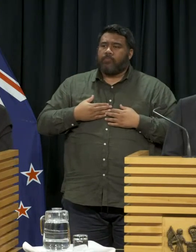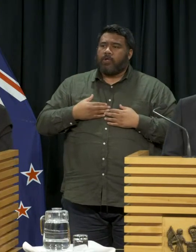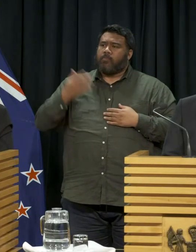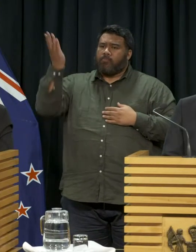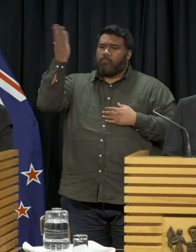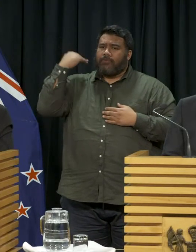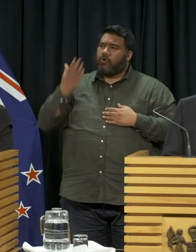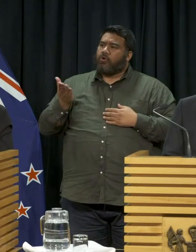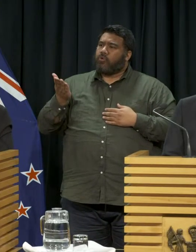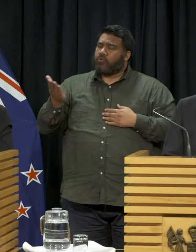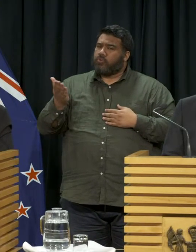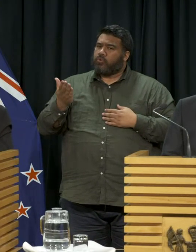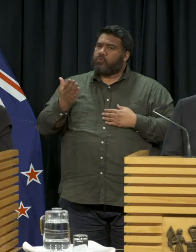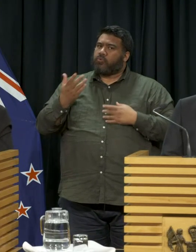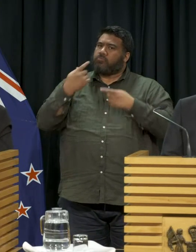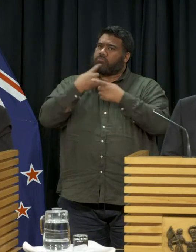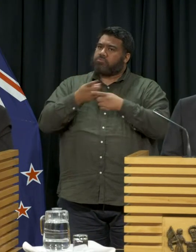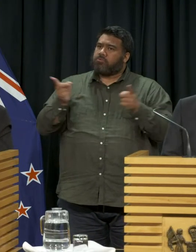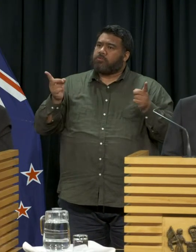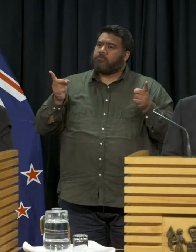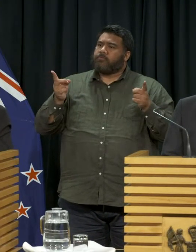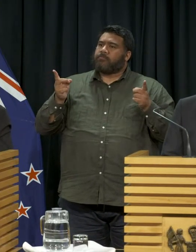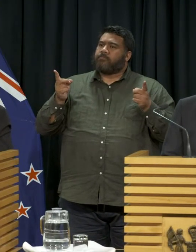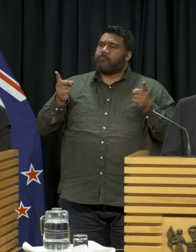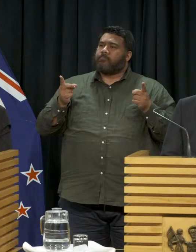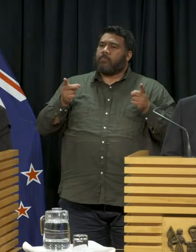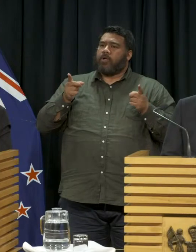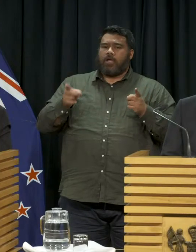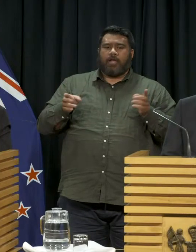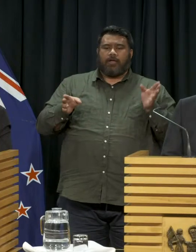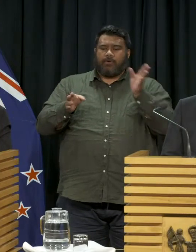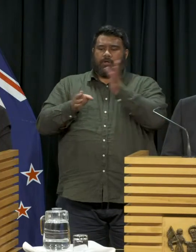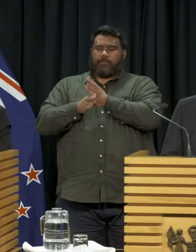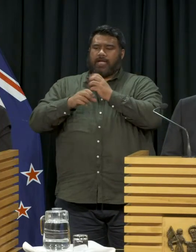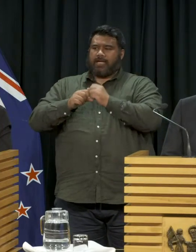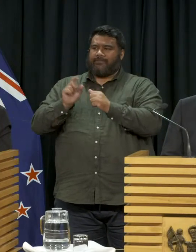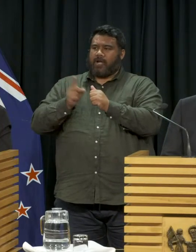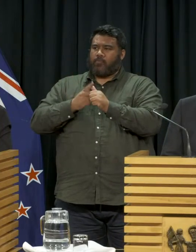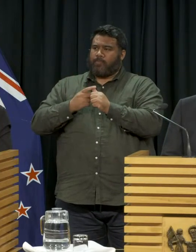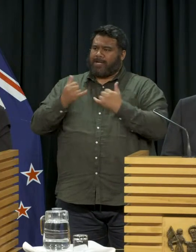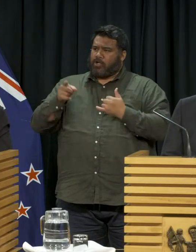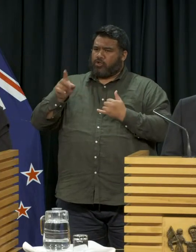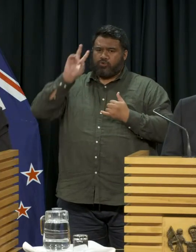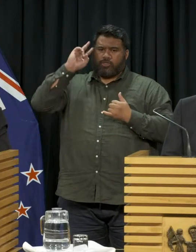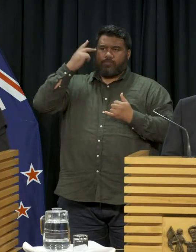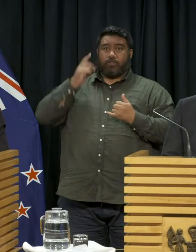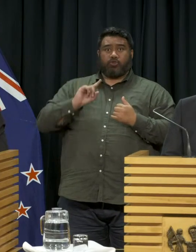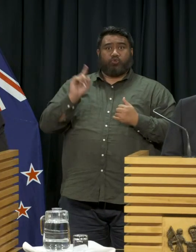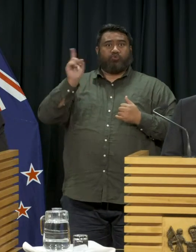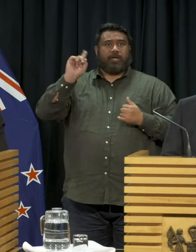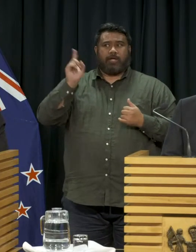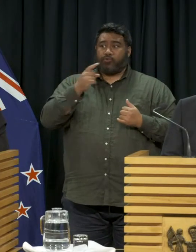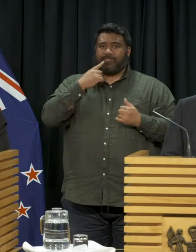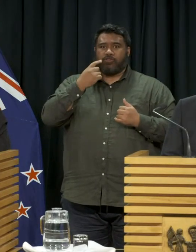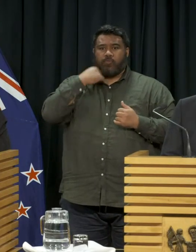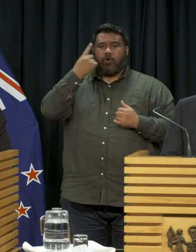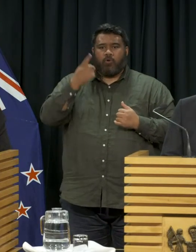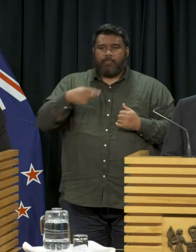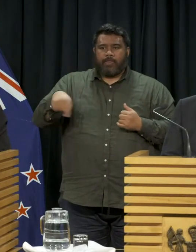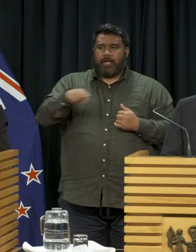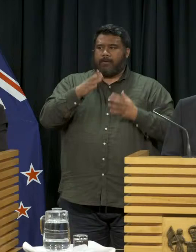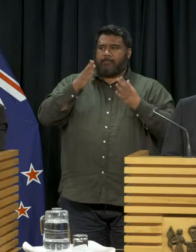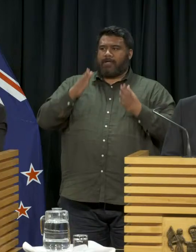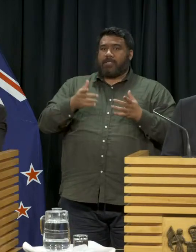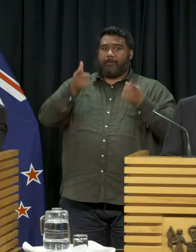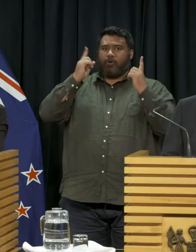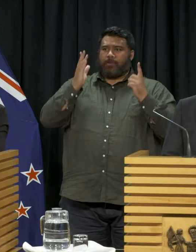said from they had till the end of April, but you've changed it today till basically from saying tomorrow that employees